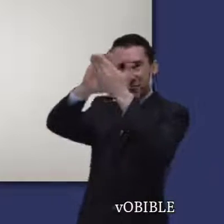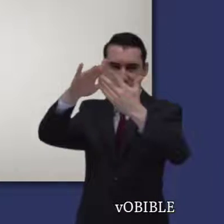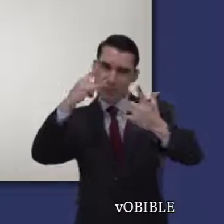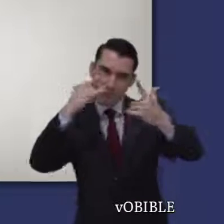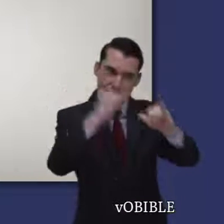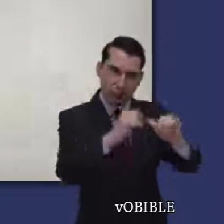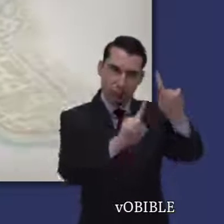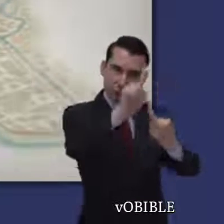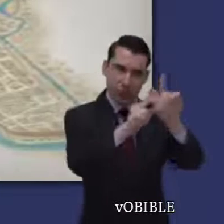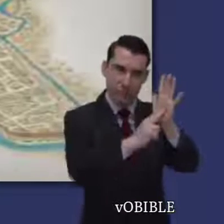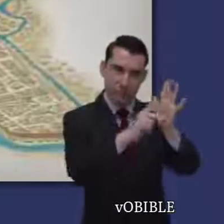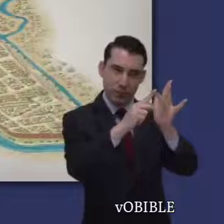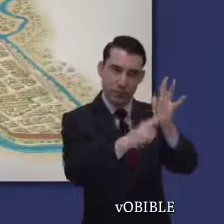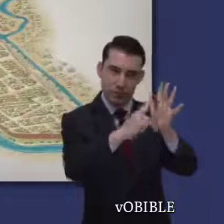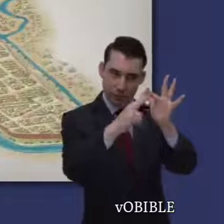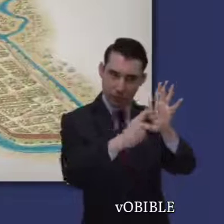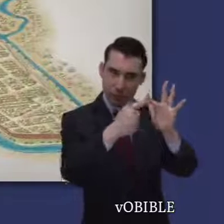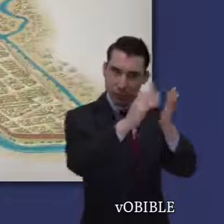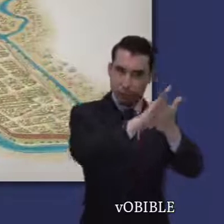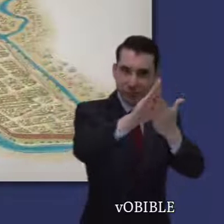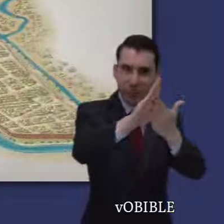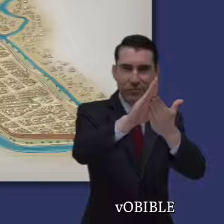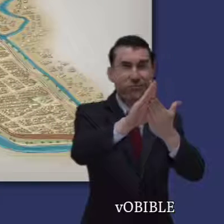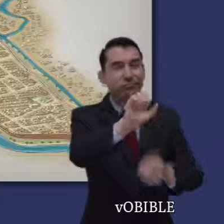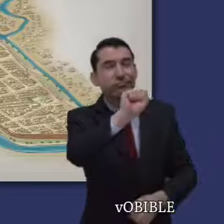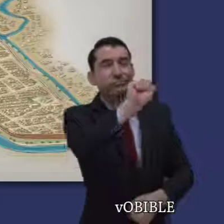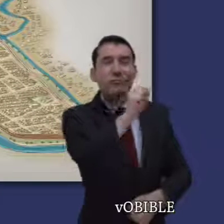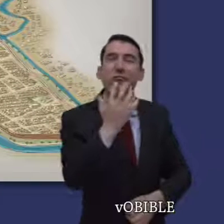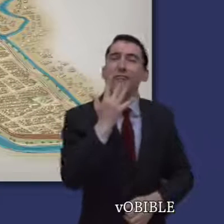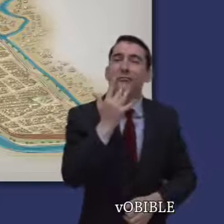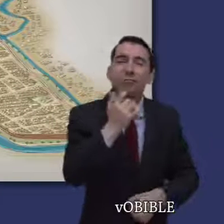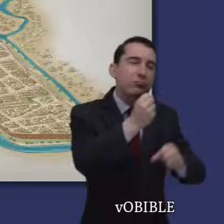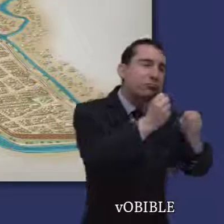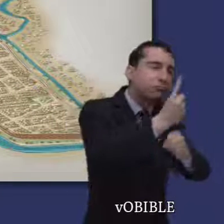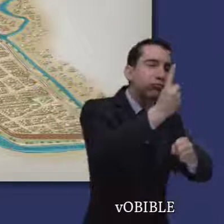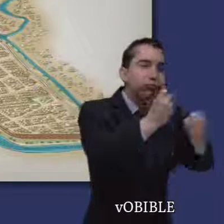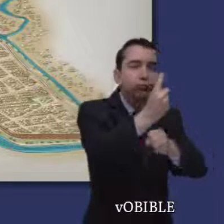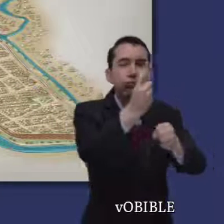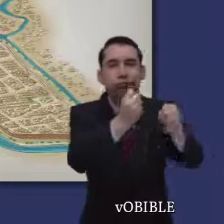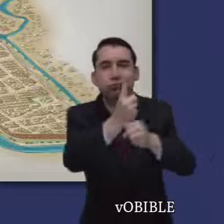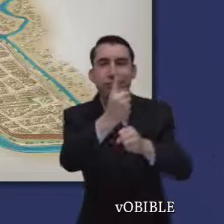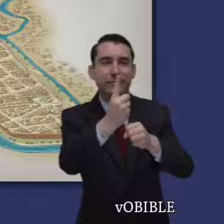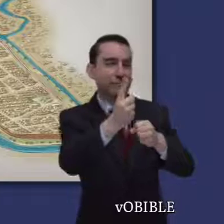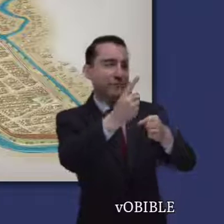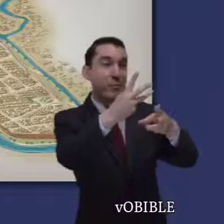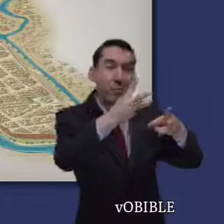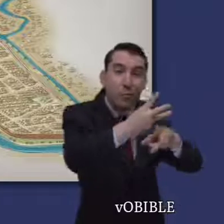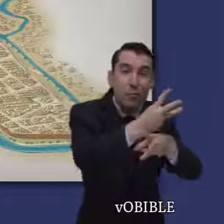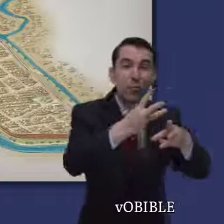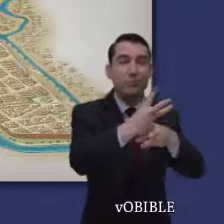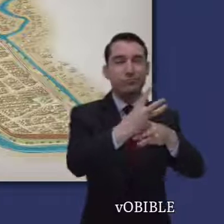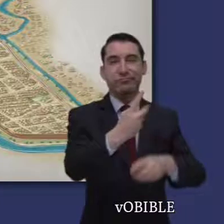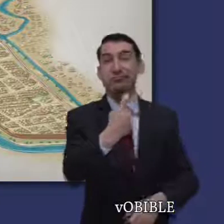In chapter 1, Nahum proclaims Jehovah's judgment against the city of Nineveh. The entire city, with